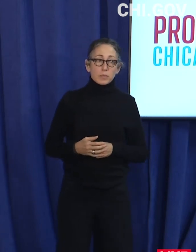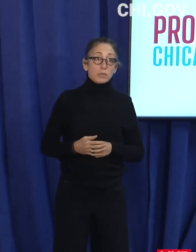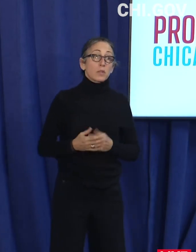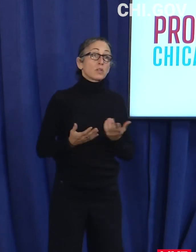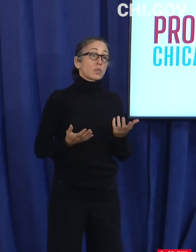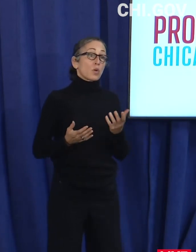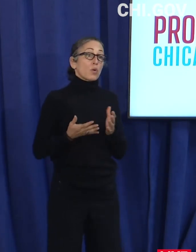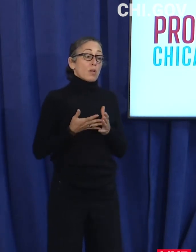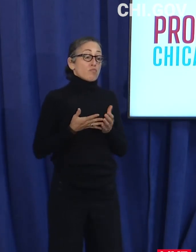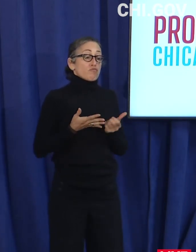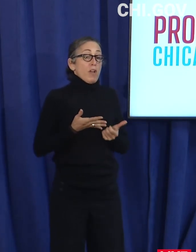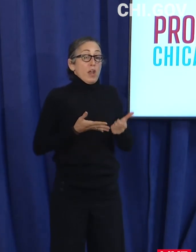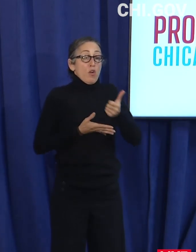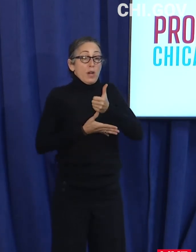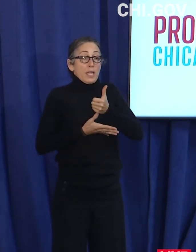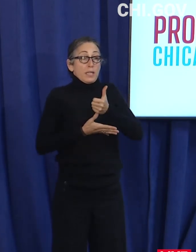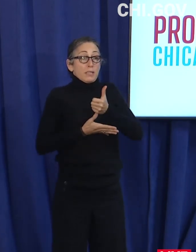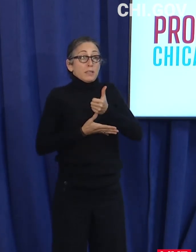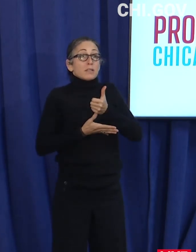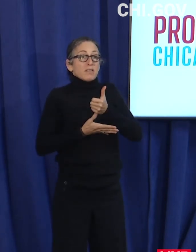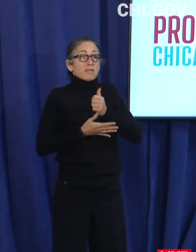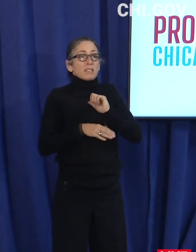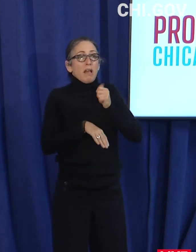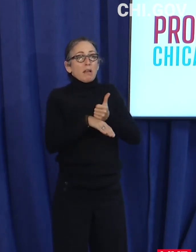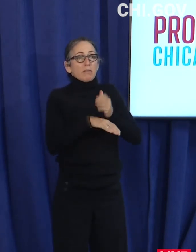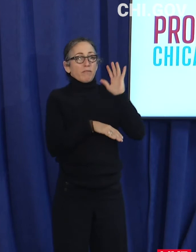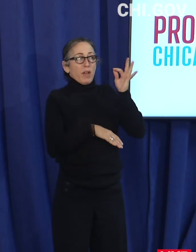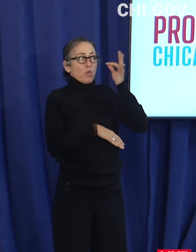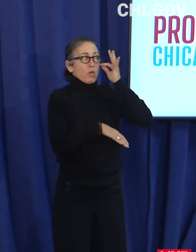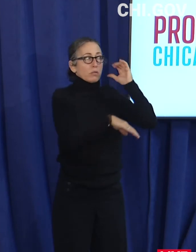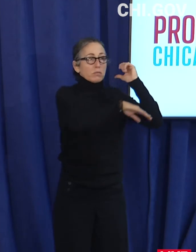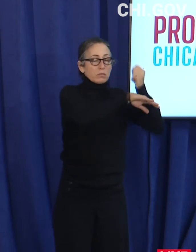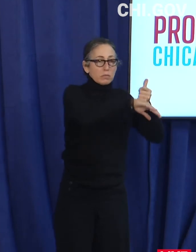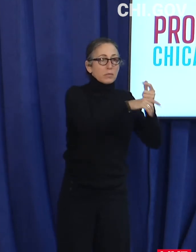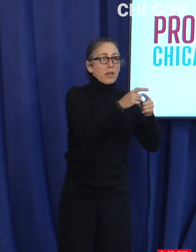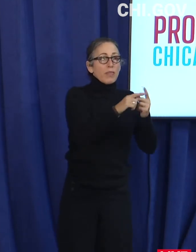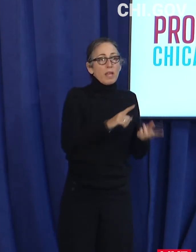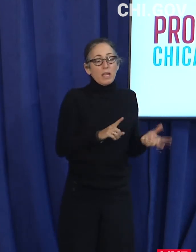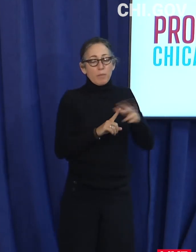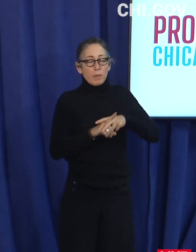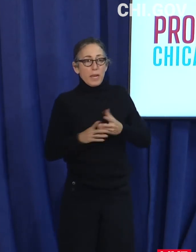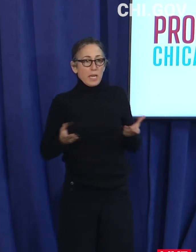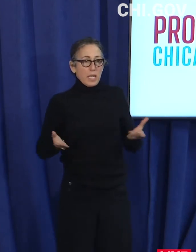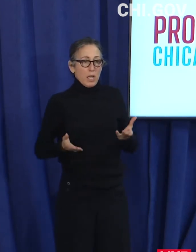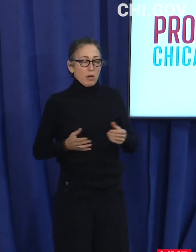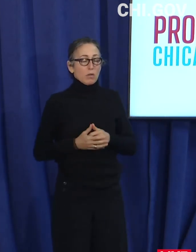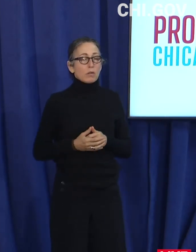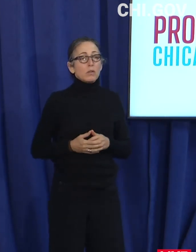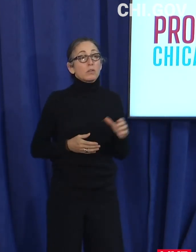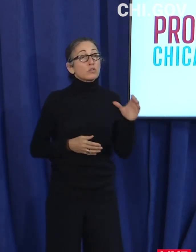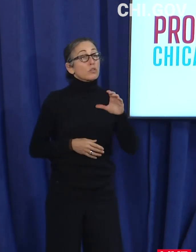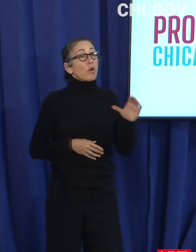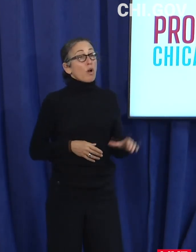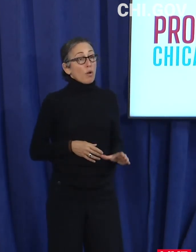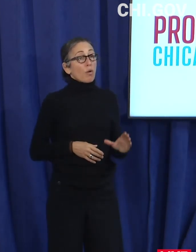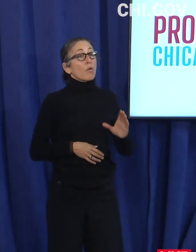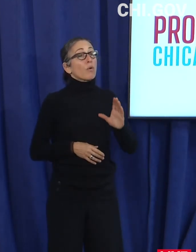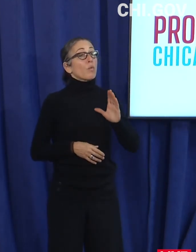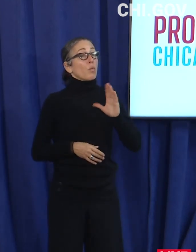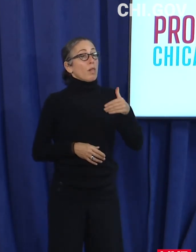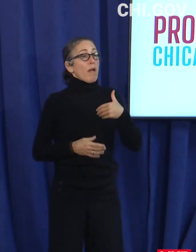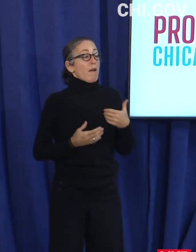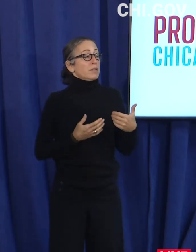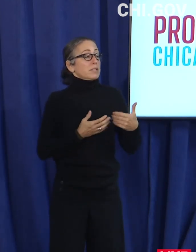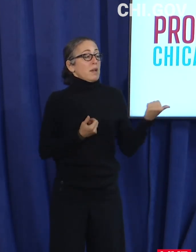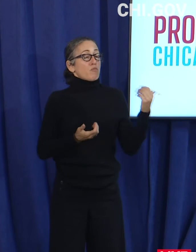of the prioritizations at the high level are set federally and then they are implemented locally. Chicago actually does receive vaccine